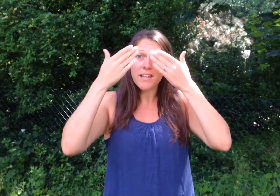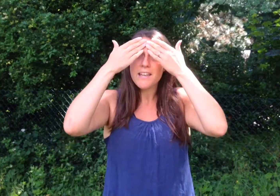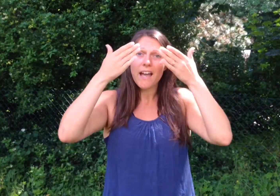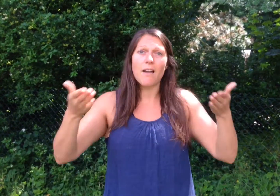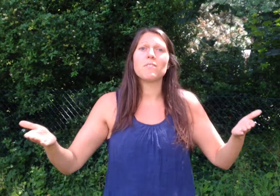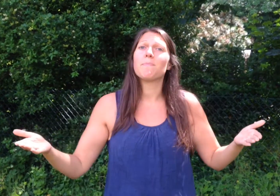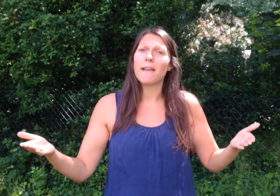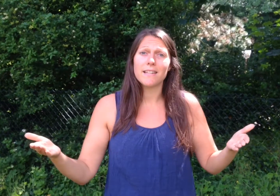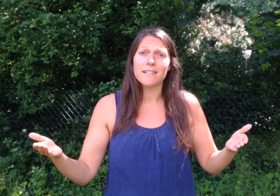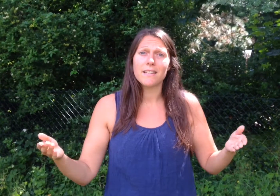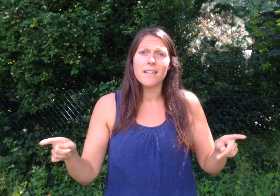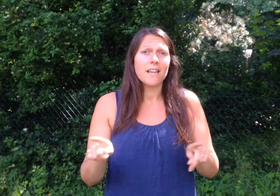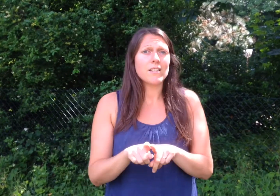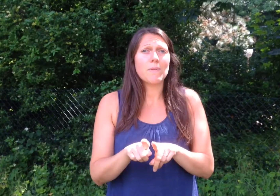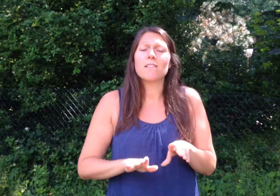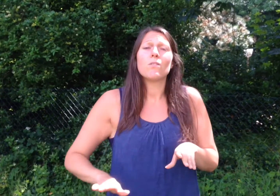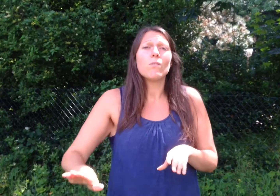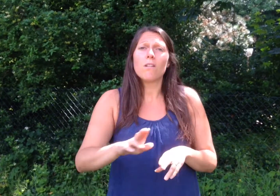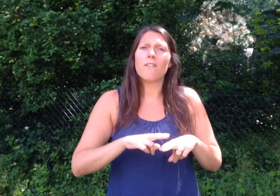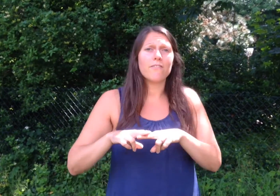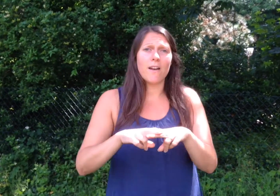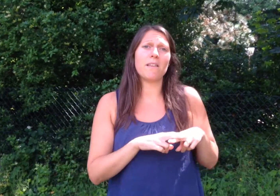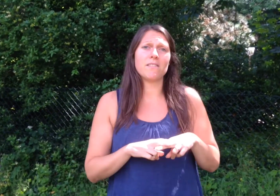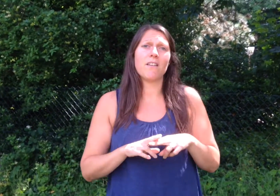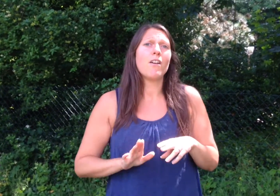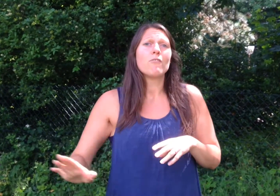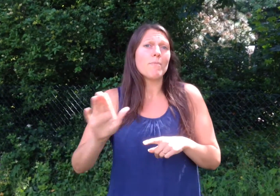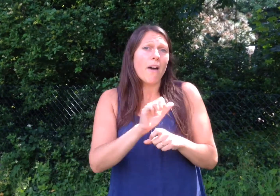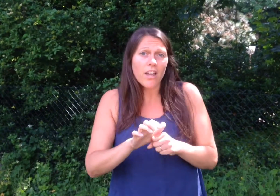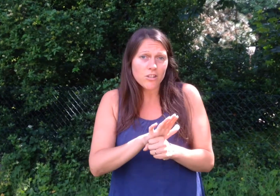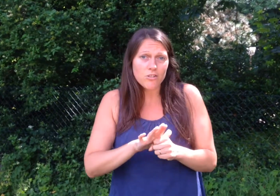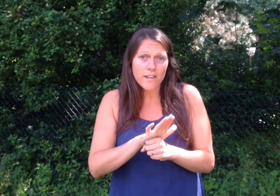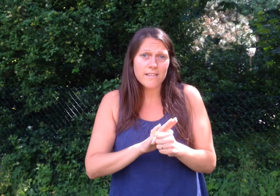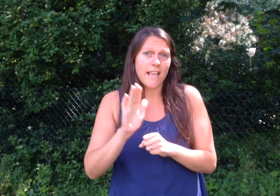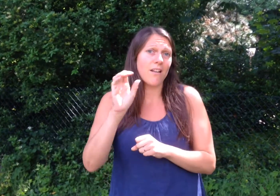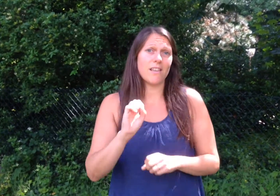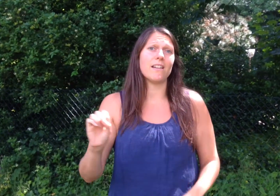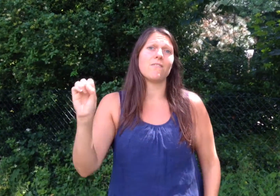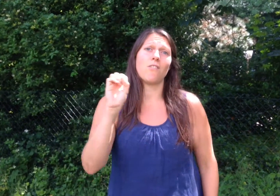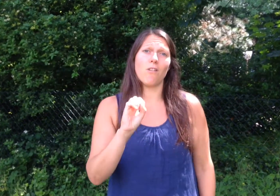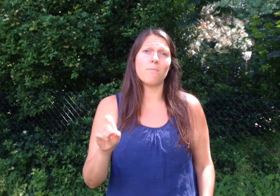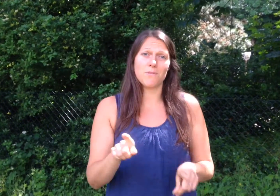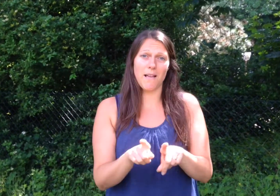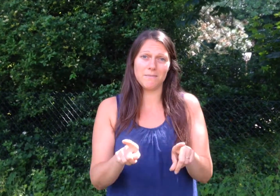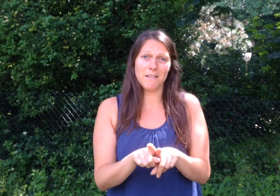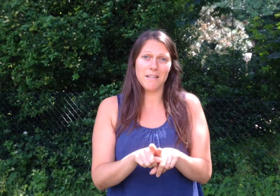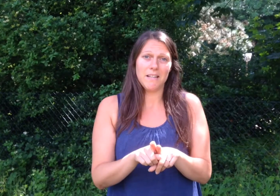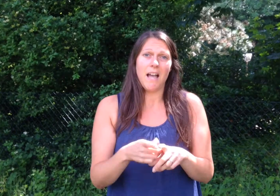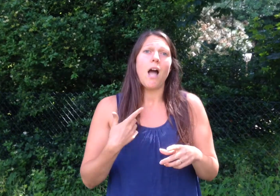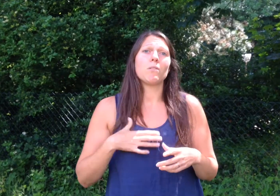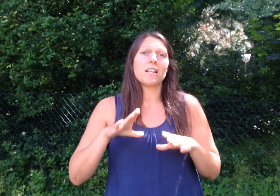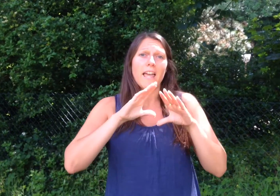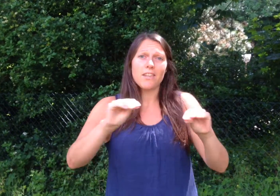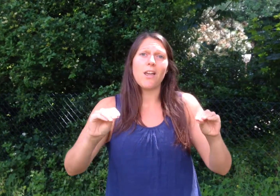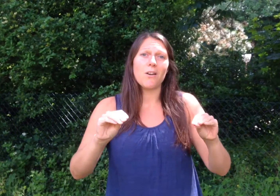and respected as well as all of our families from other countries outside of Europe as well. I want to let you know